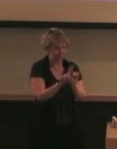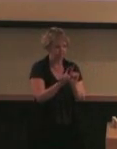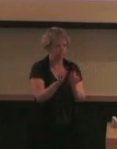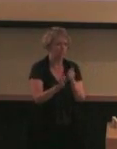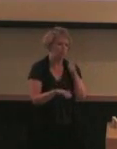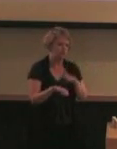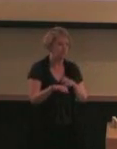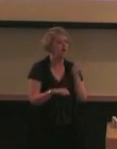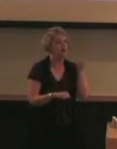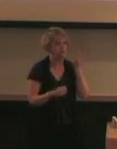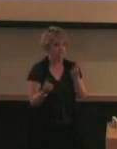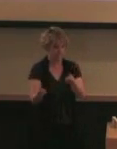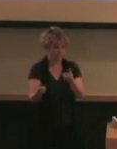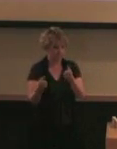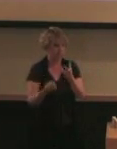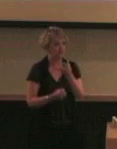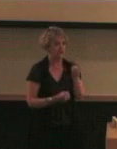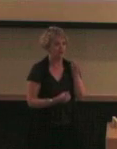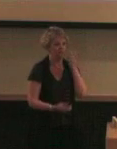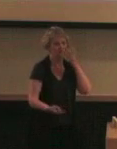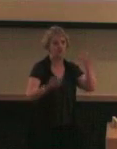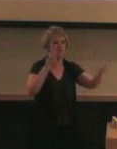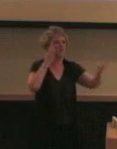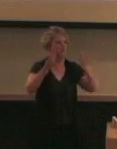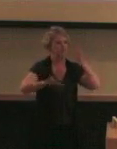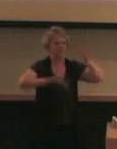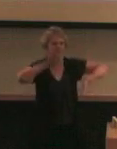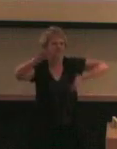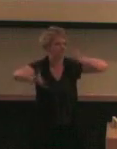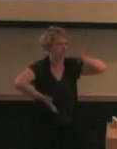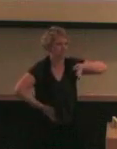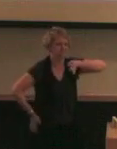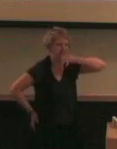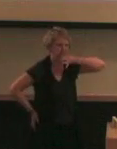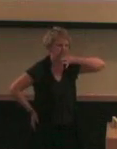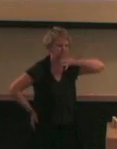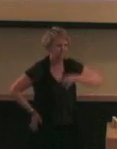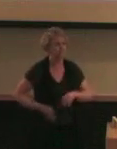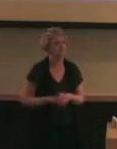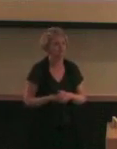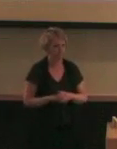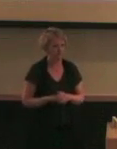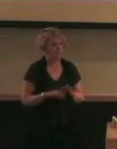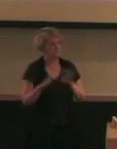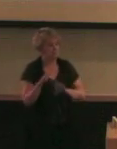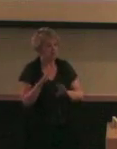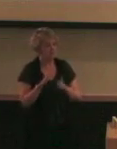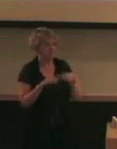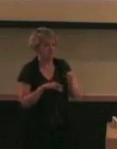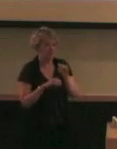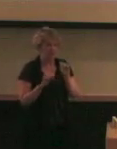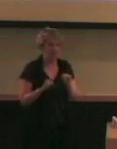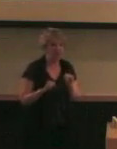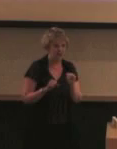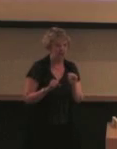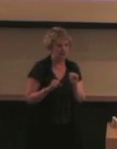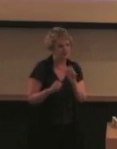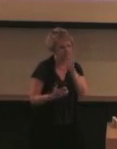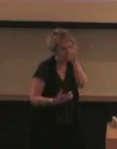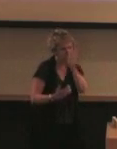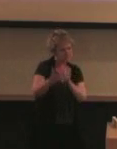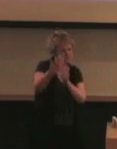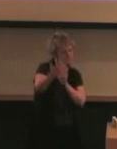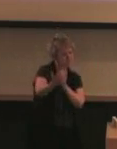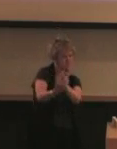They understand ASL and they are visual gesture savvy. Basically, they can be able to get to the level of